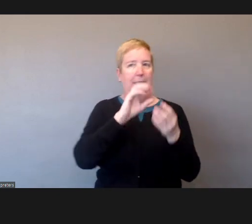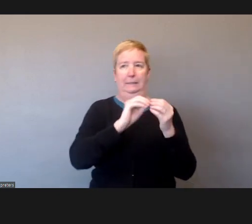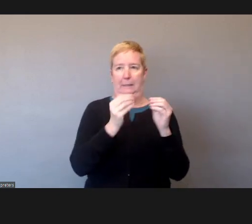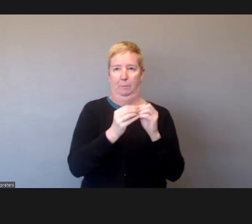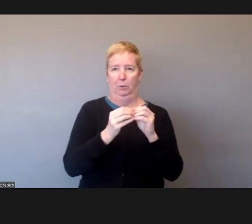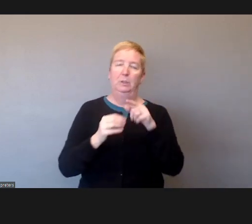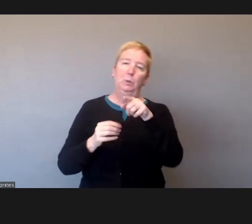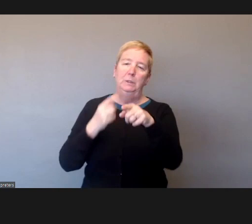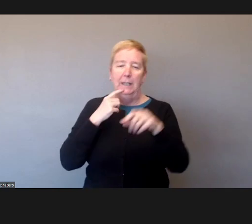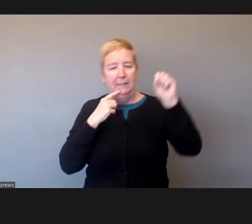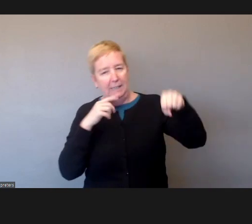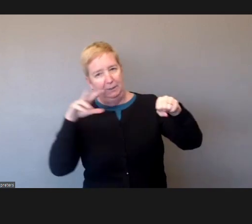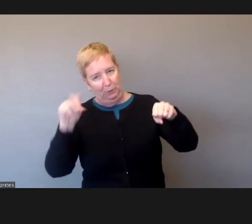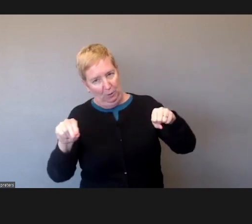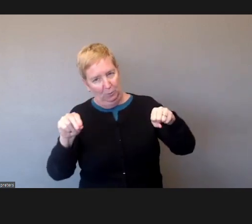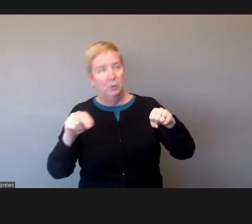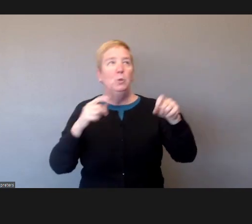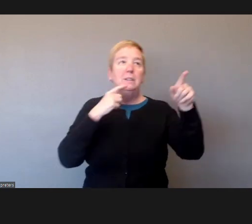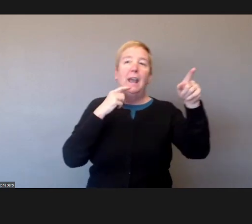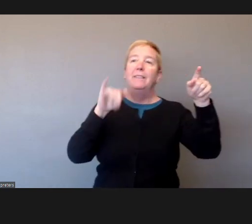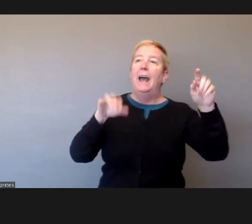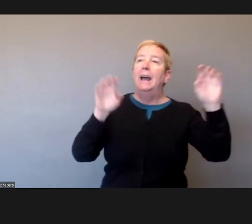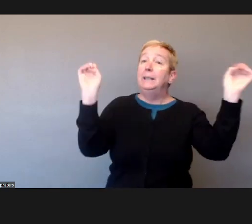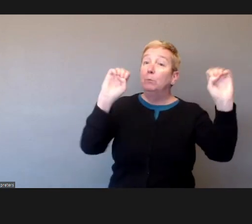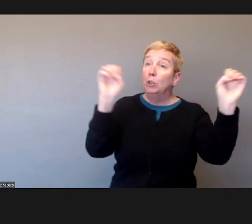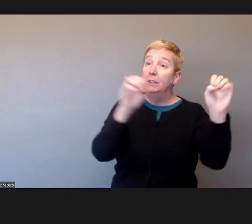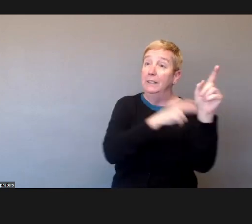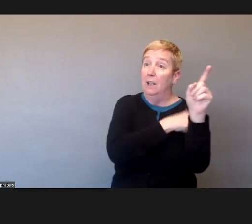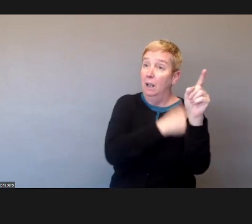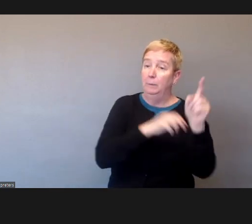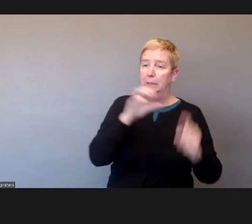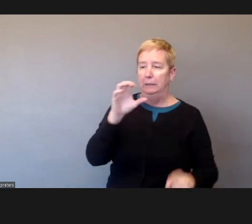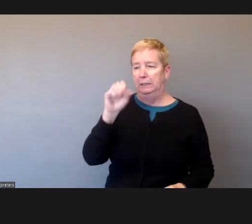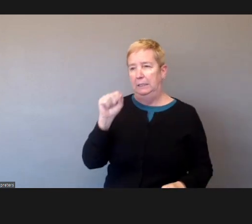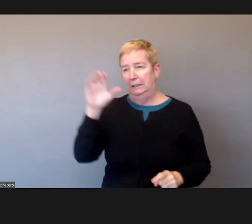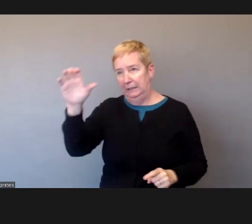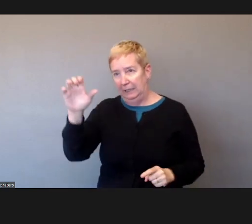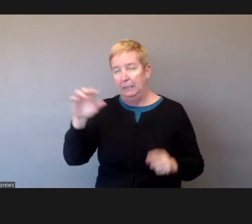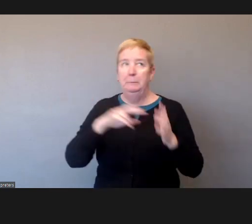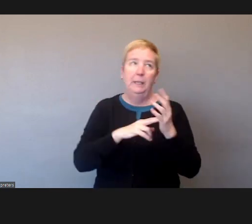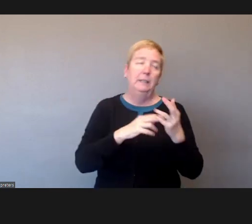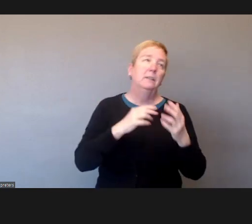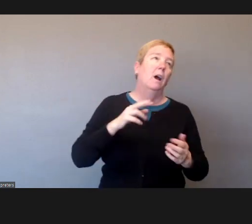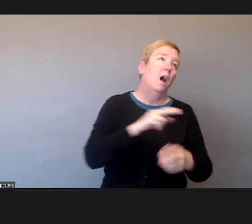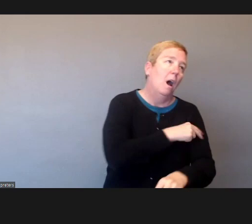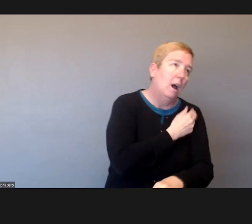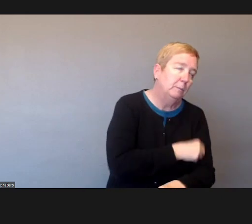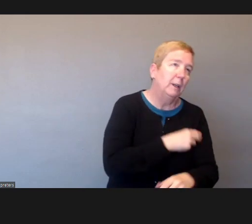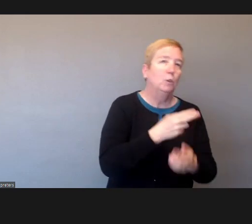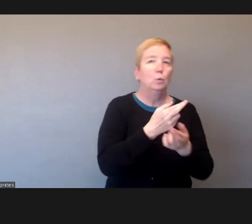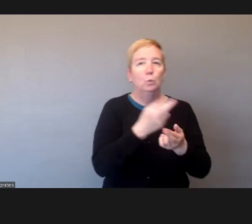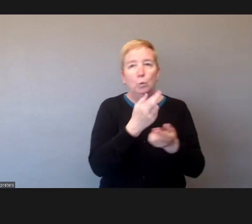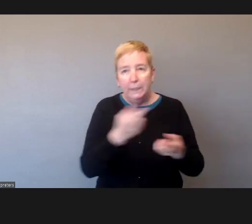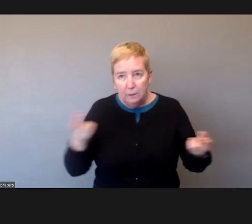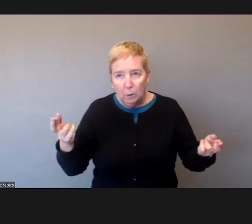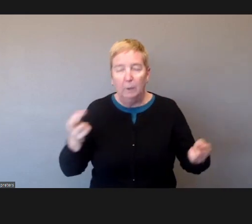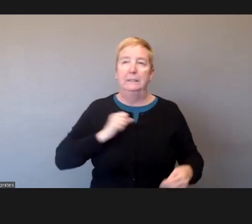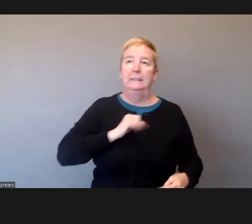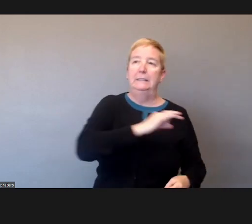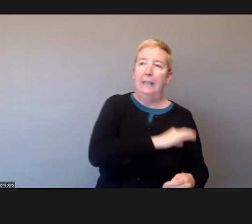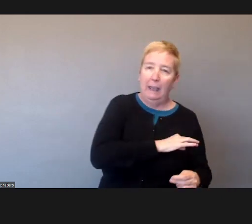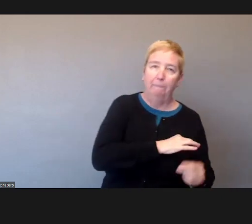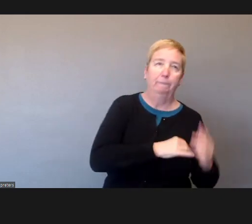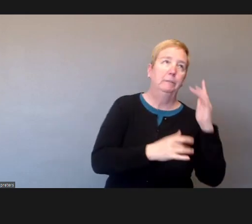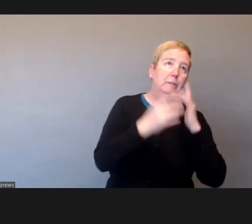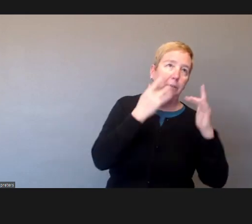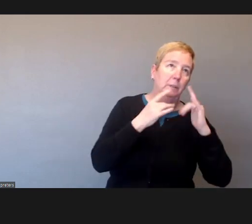crisis standards of care evaluation by hospitals, resources, staff, et cetera, that's probably the primary one. You